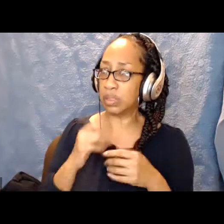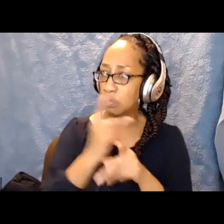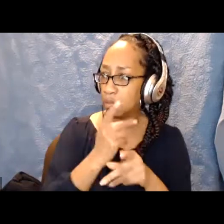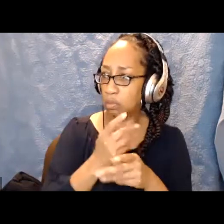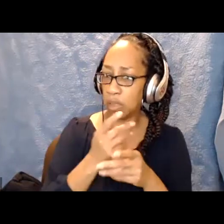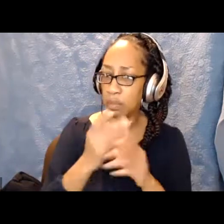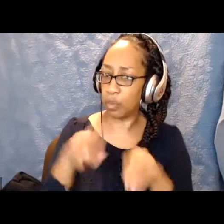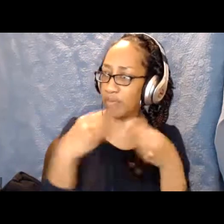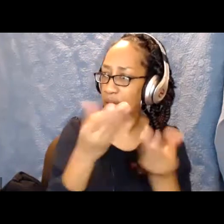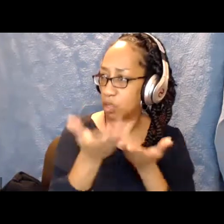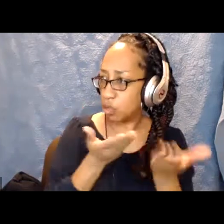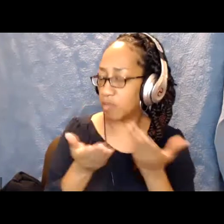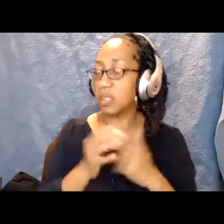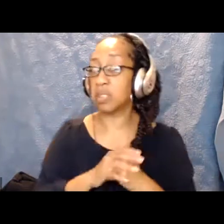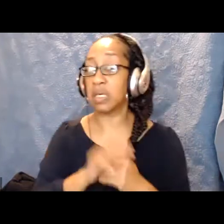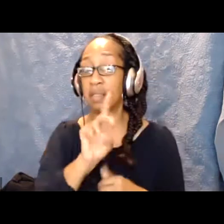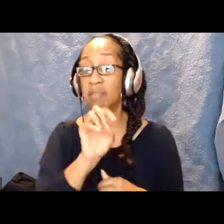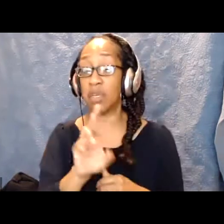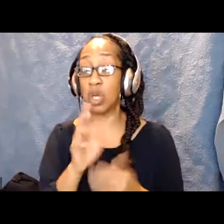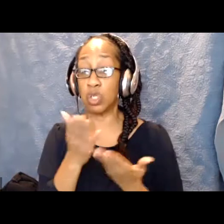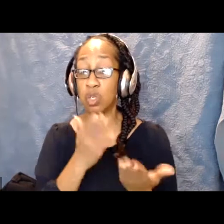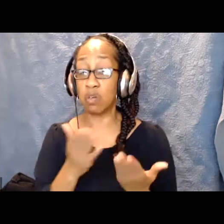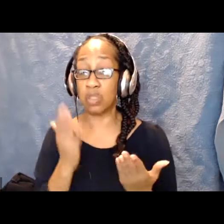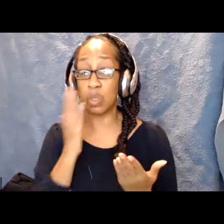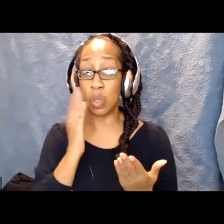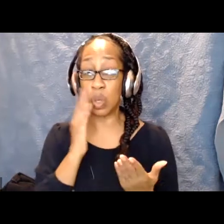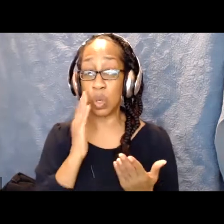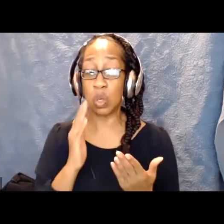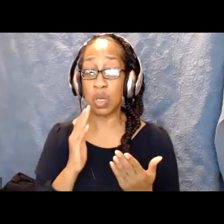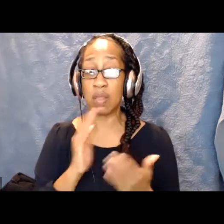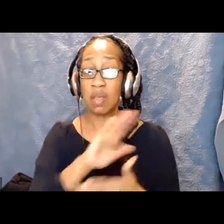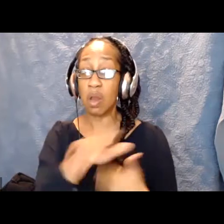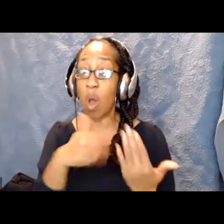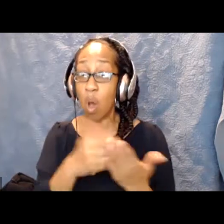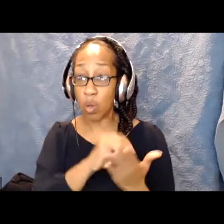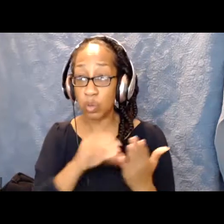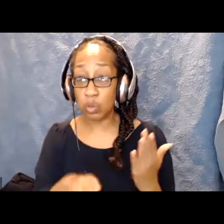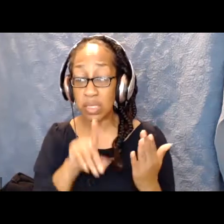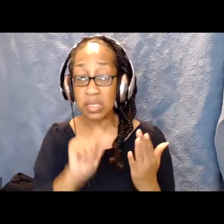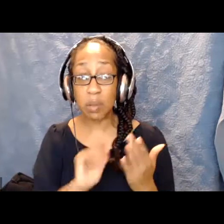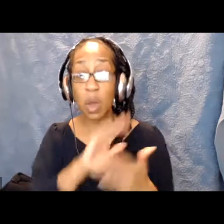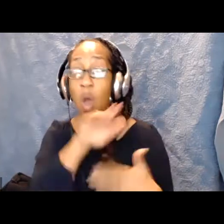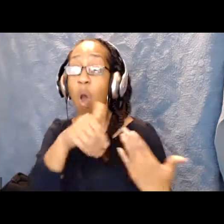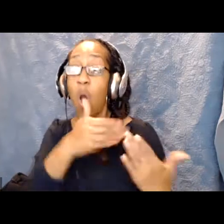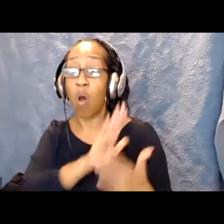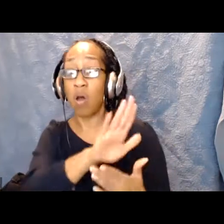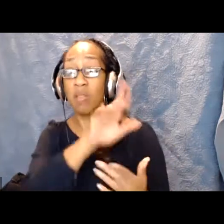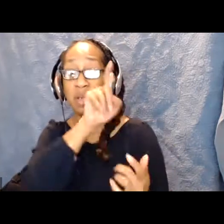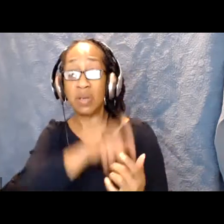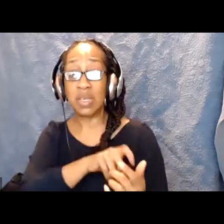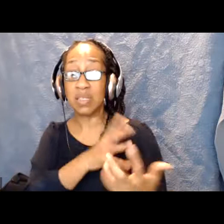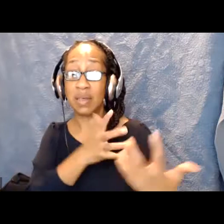agencies recognize that they can't meet the needs of all students with disabilities in their state, including those who might be